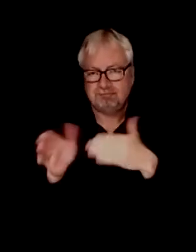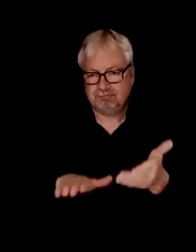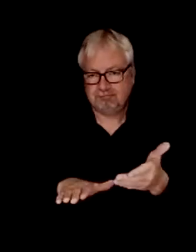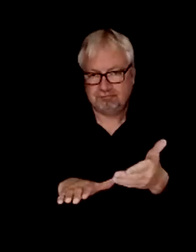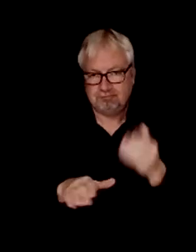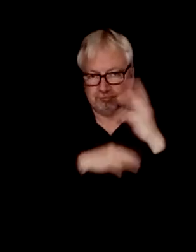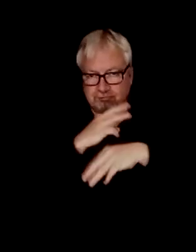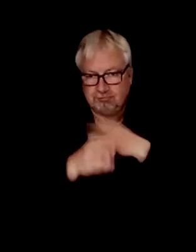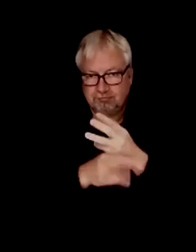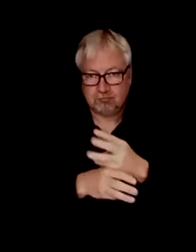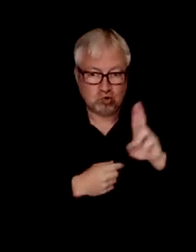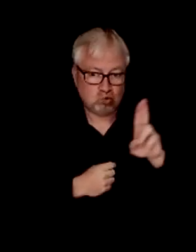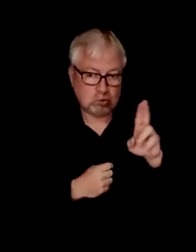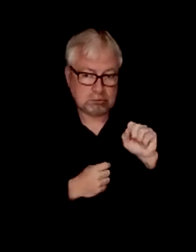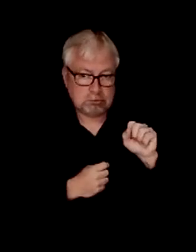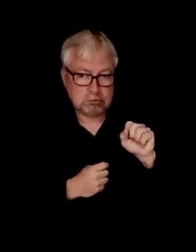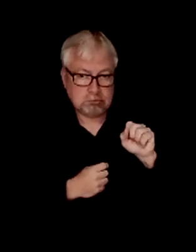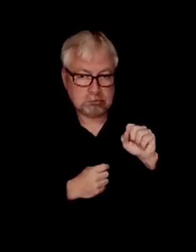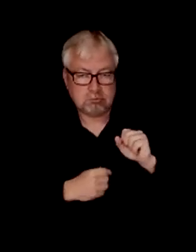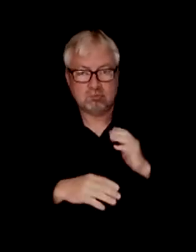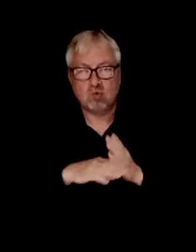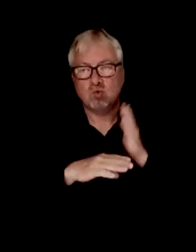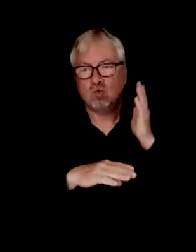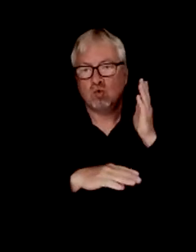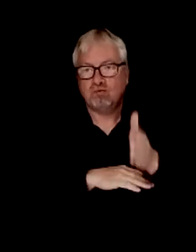cases and